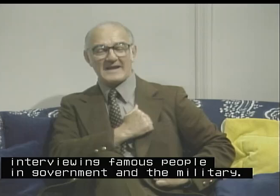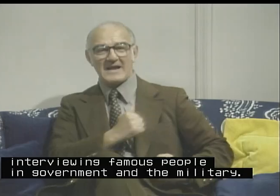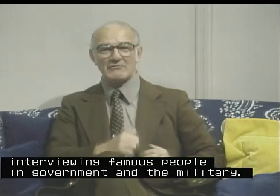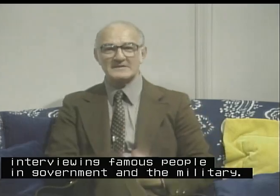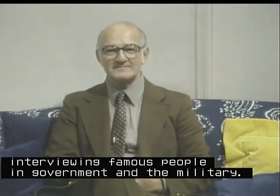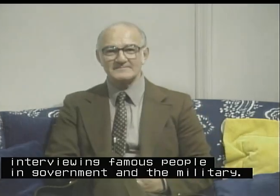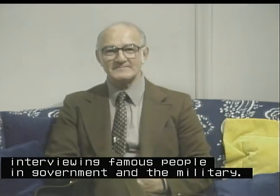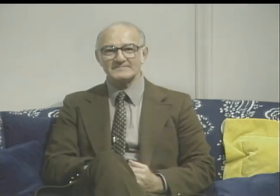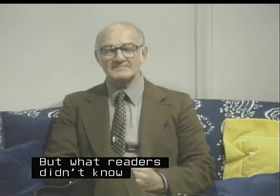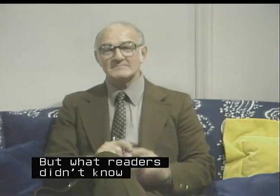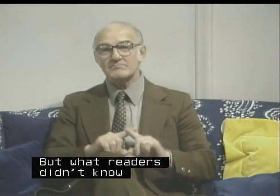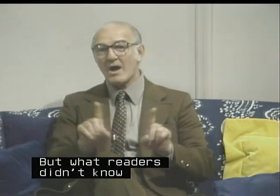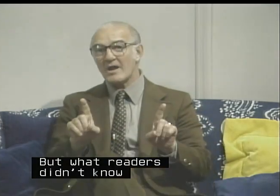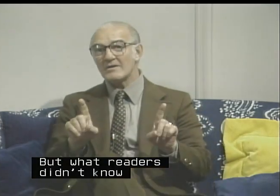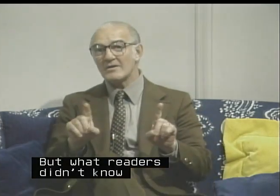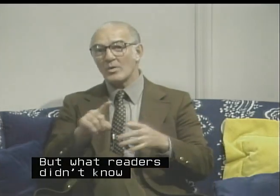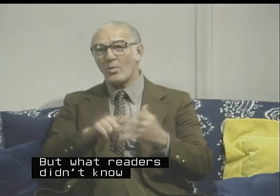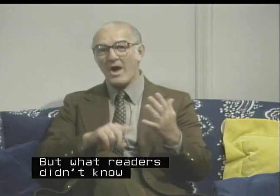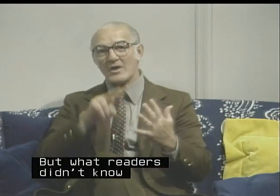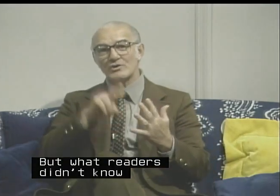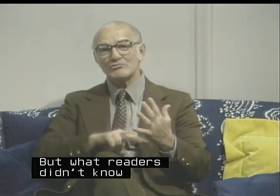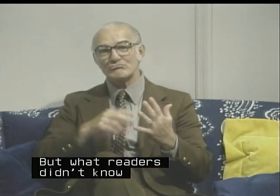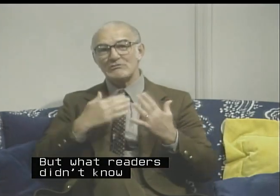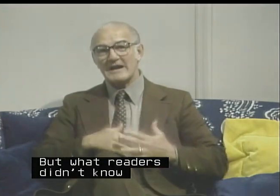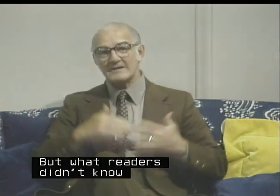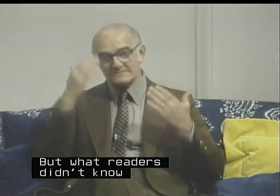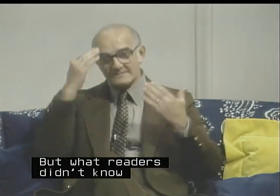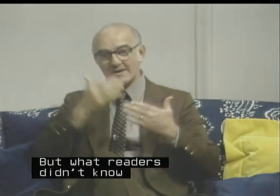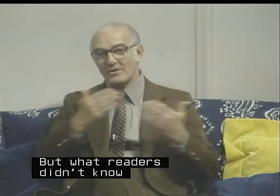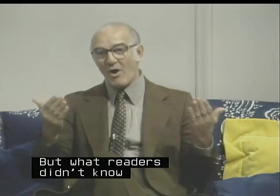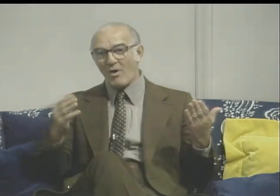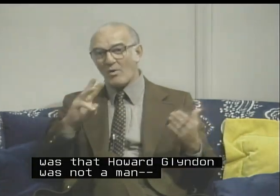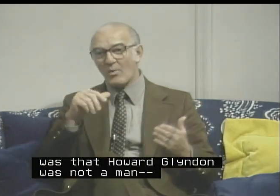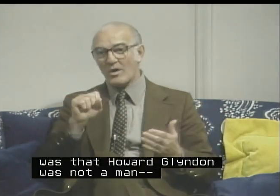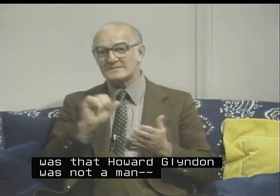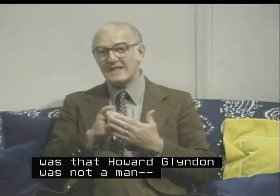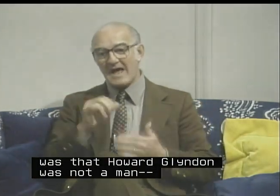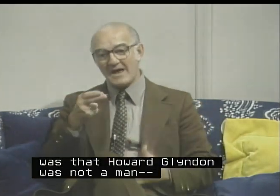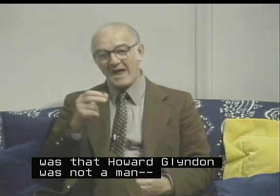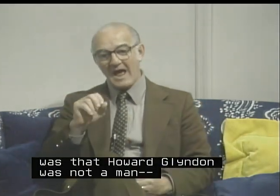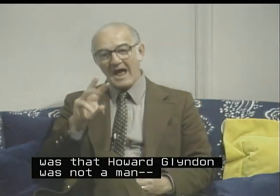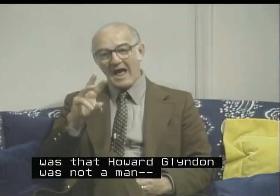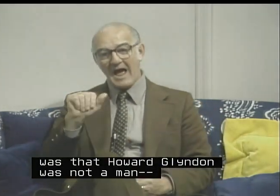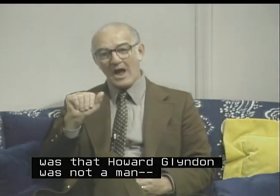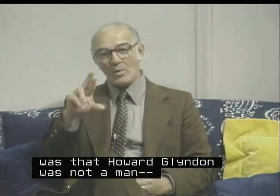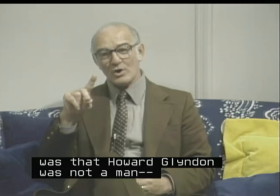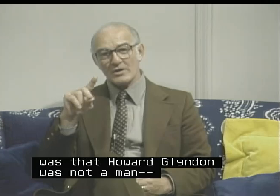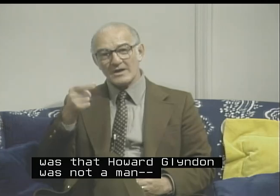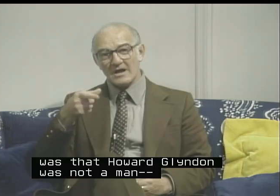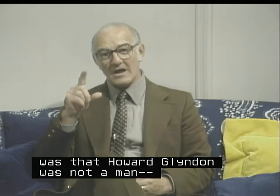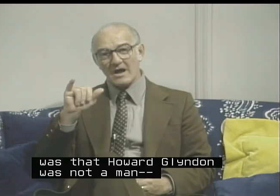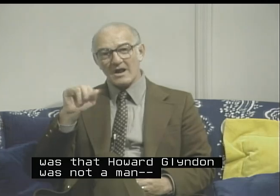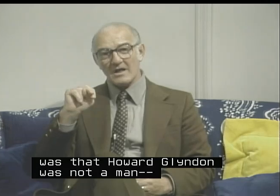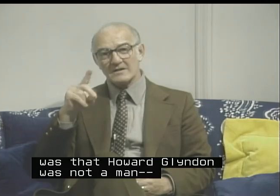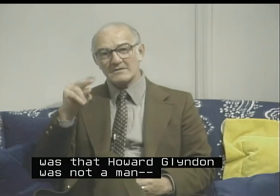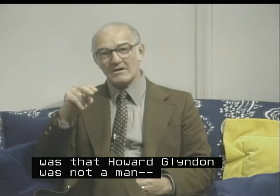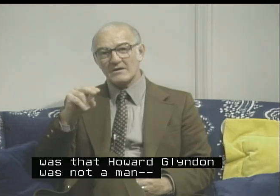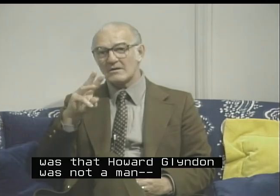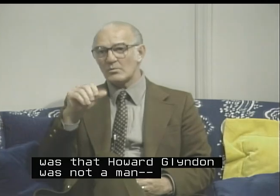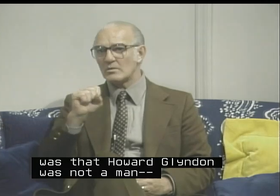military. But what readers didn't know was that Howard Galindon was